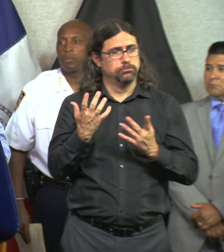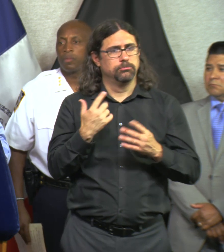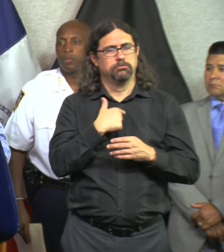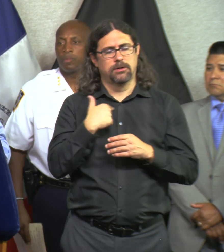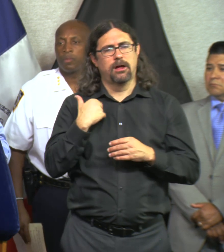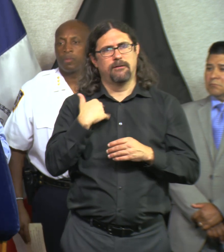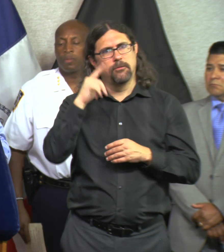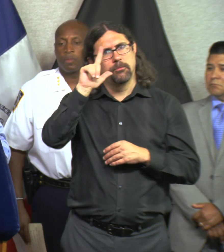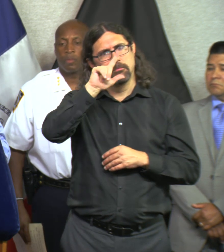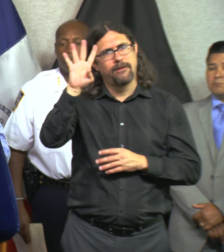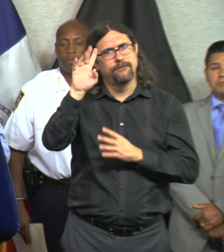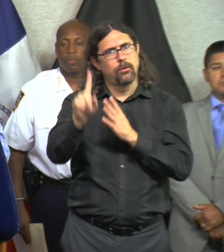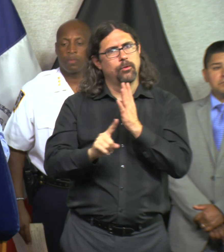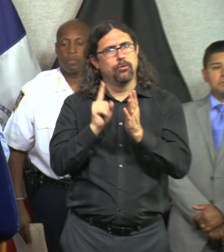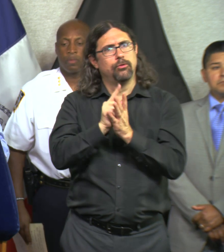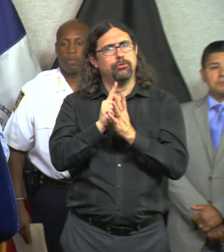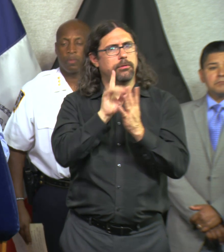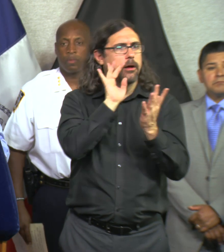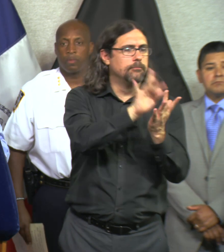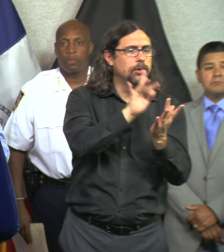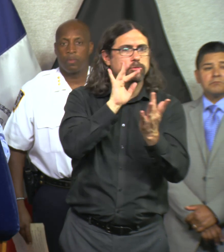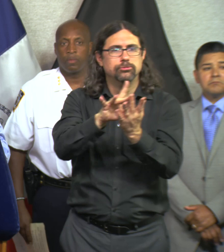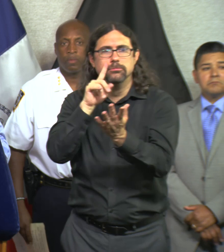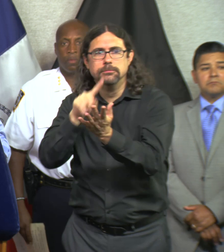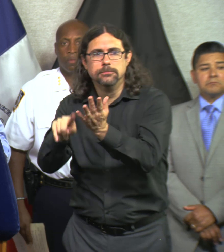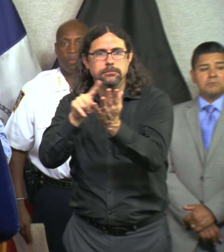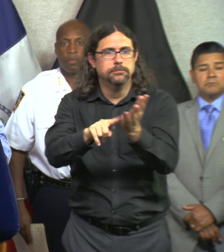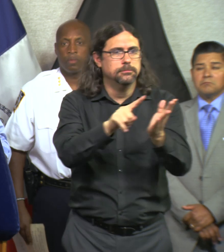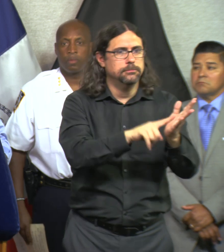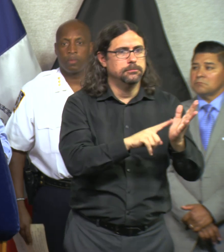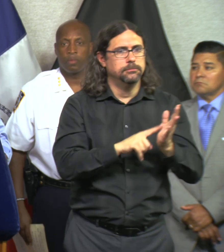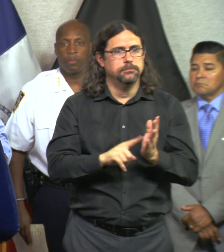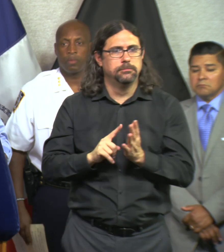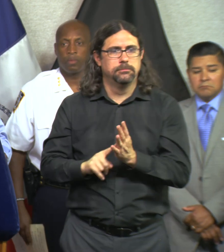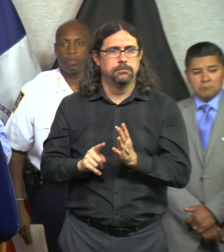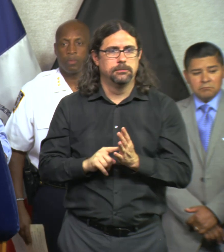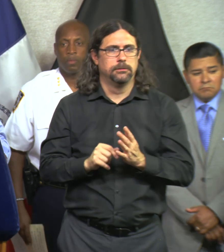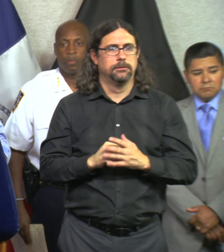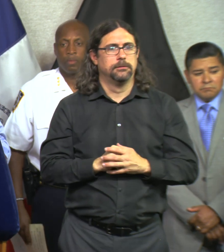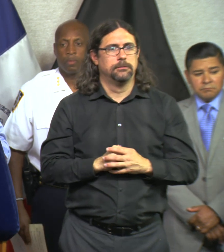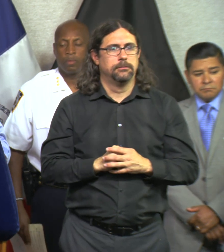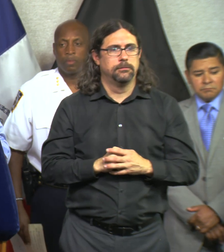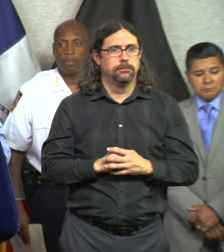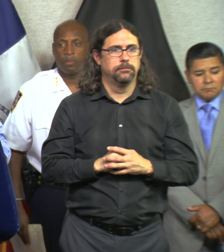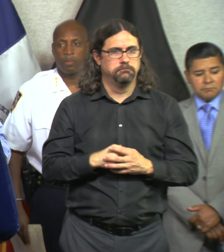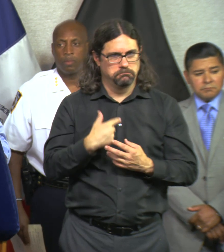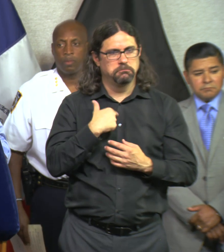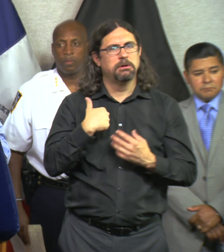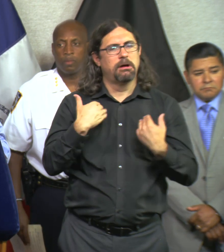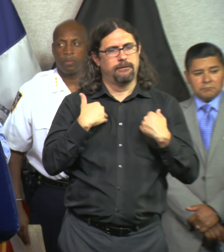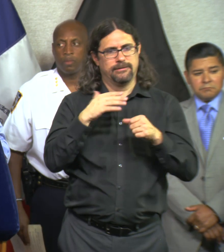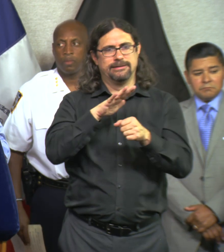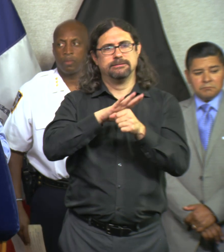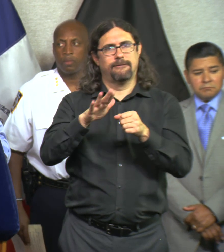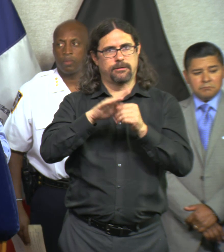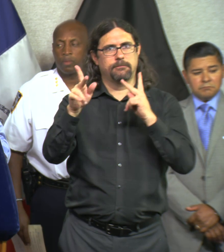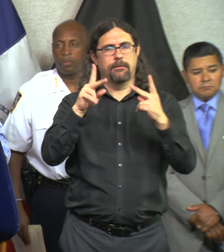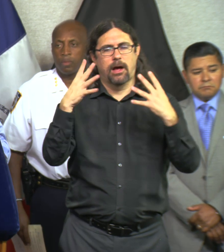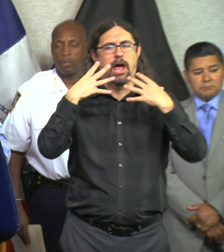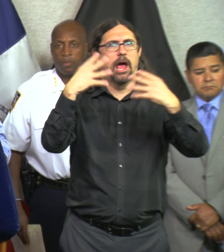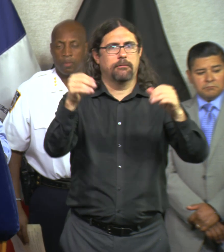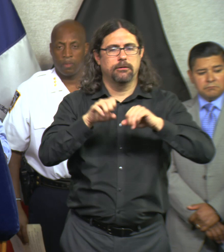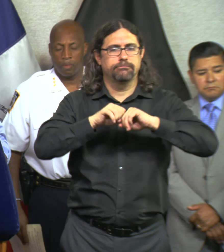efforts. We have enough capacity to bring people in, and we have outreach workers out there on a